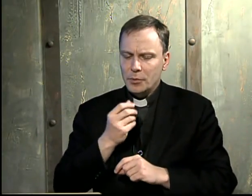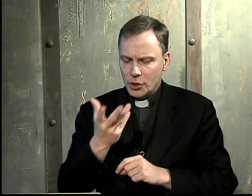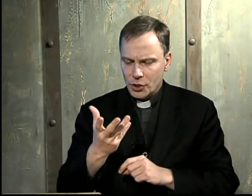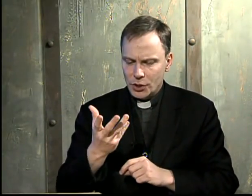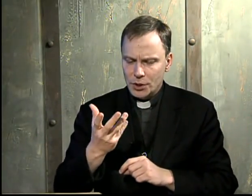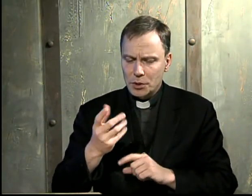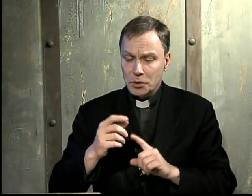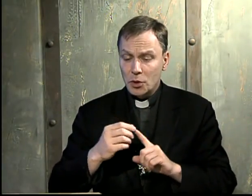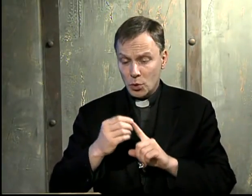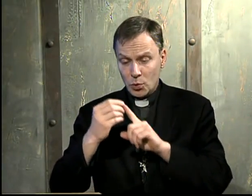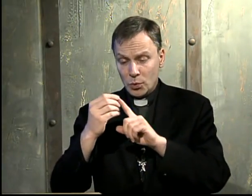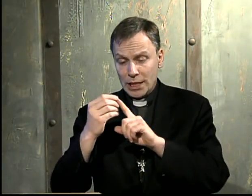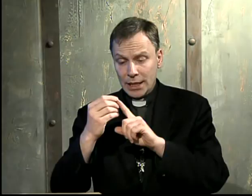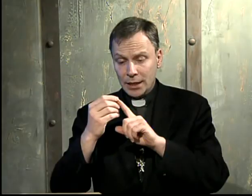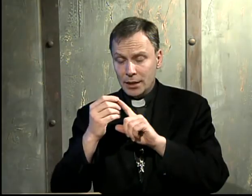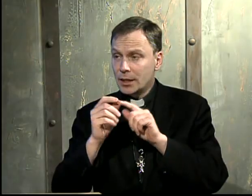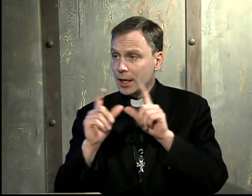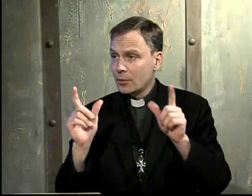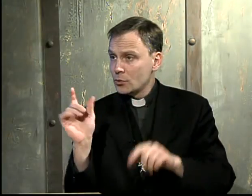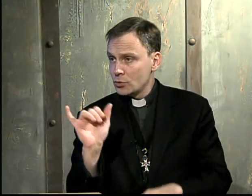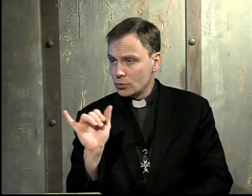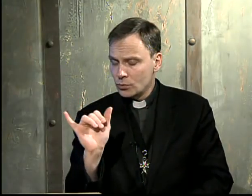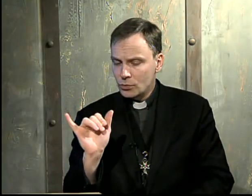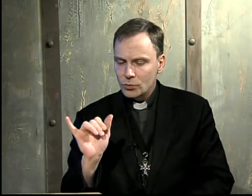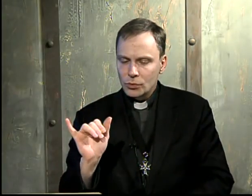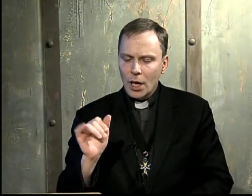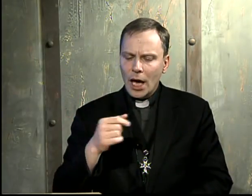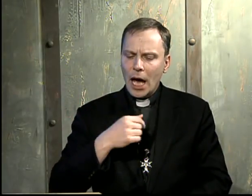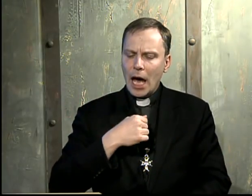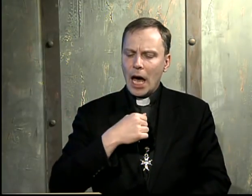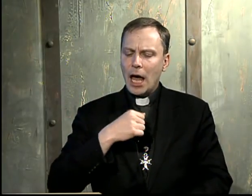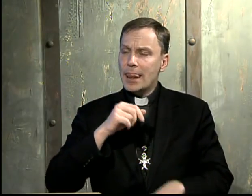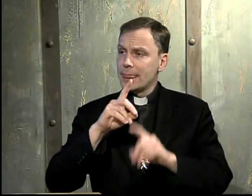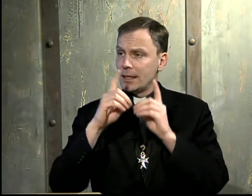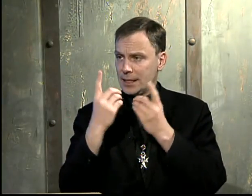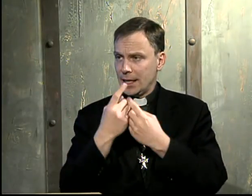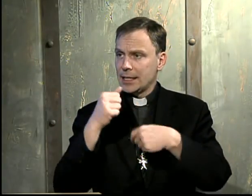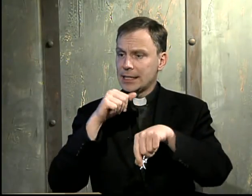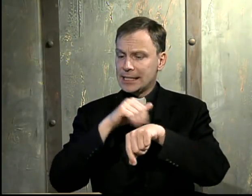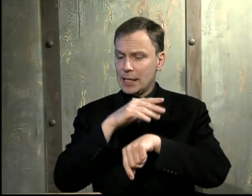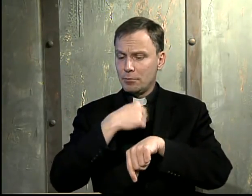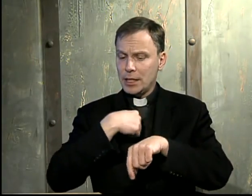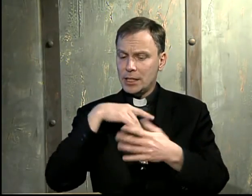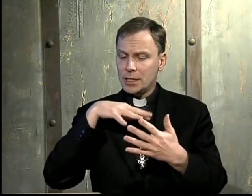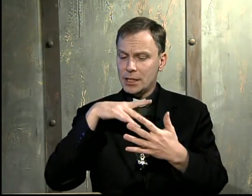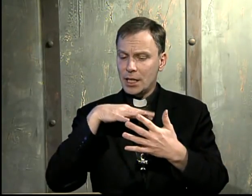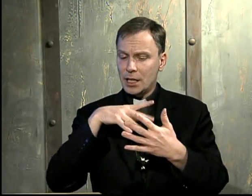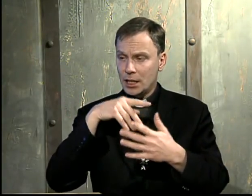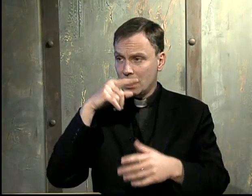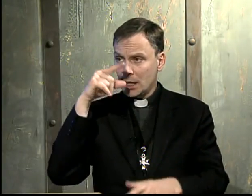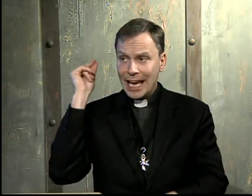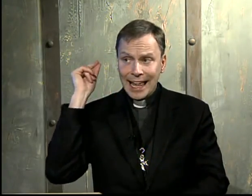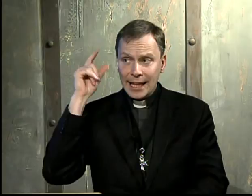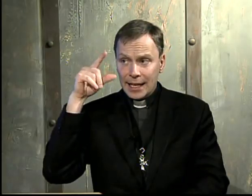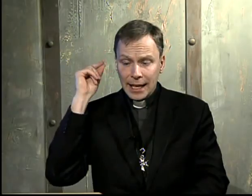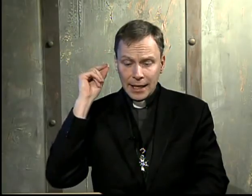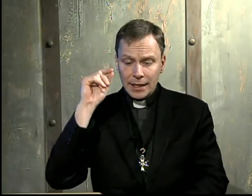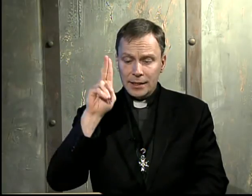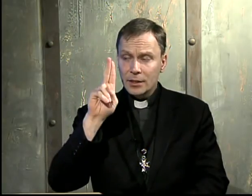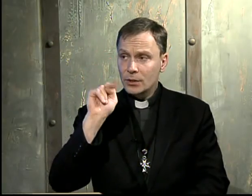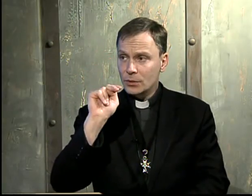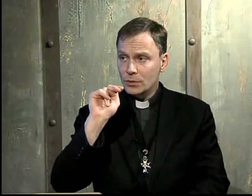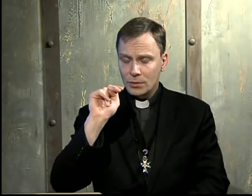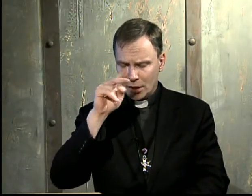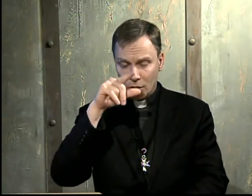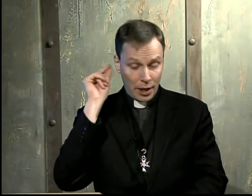grammar and different ways of expressing itself. It's a very unique language. The diocese actually